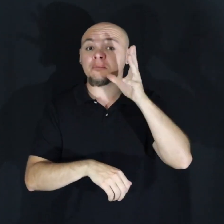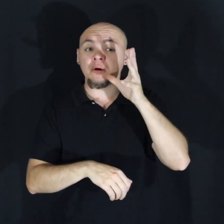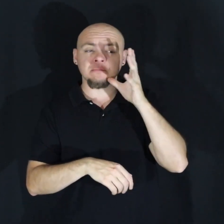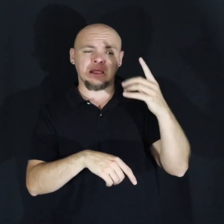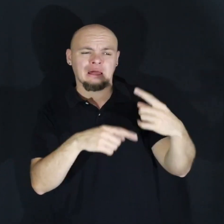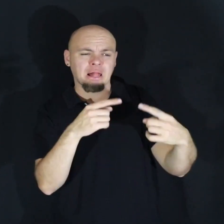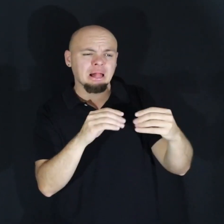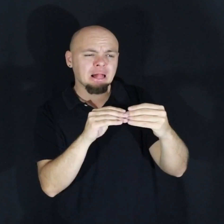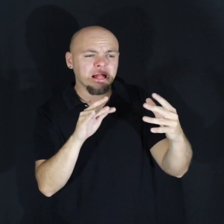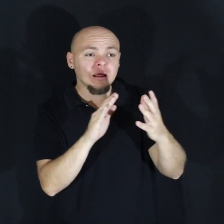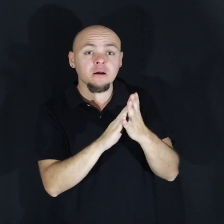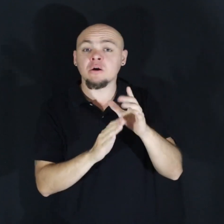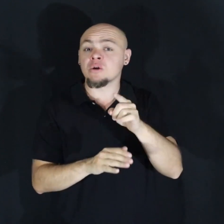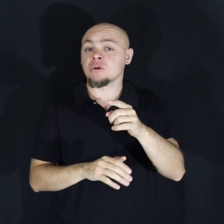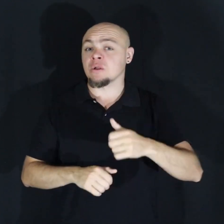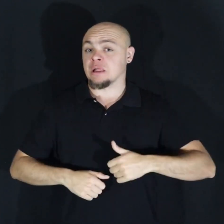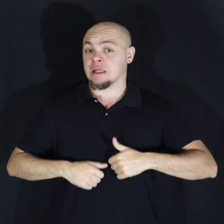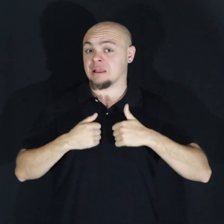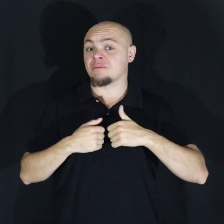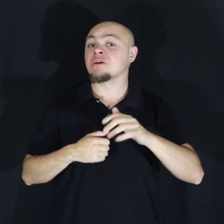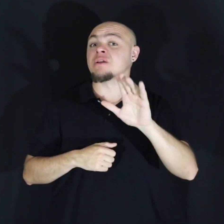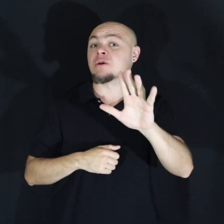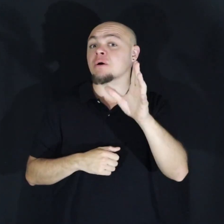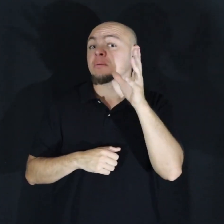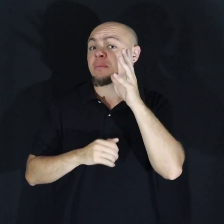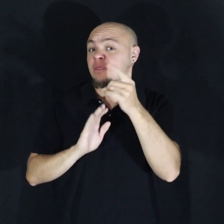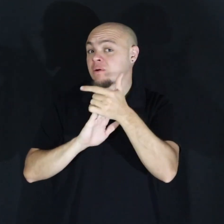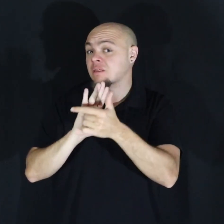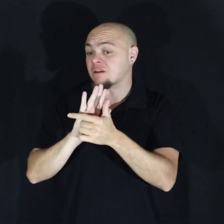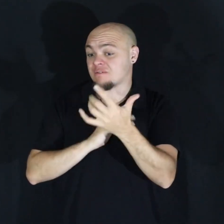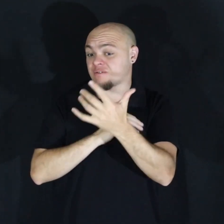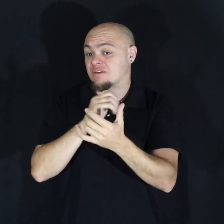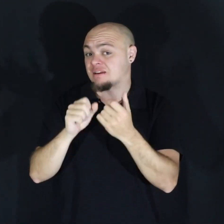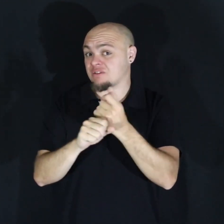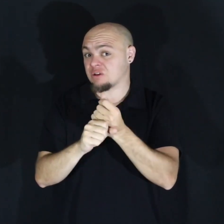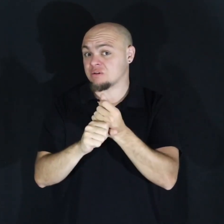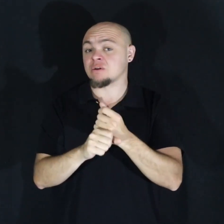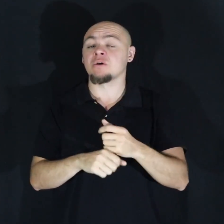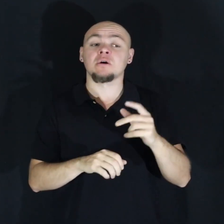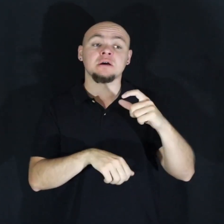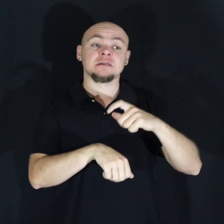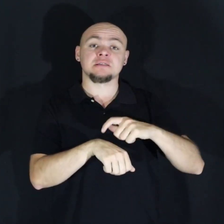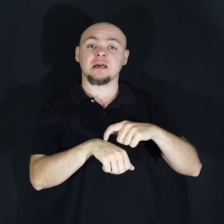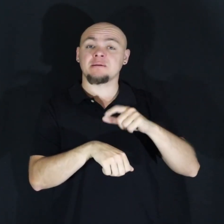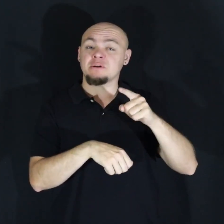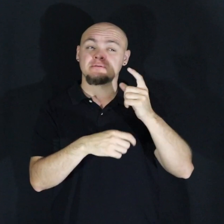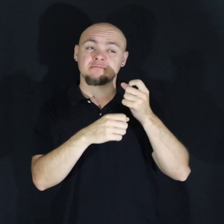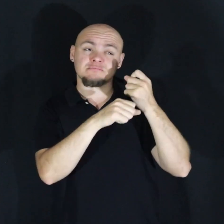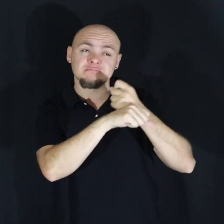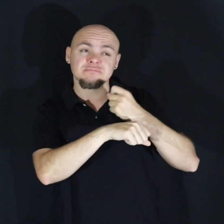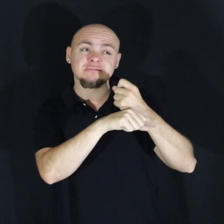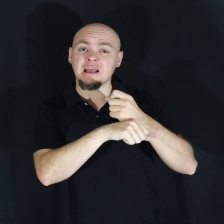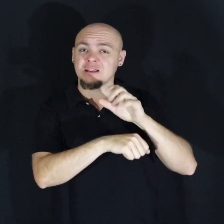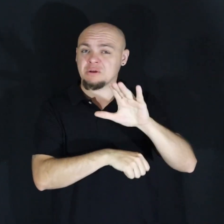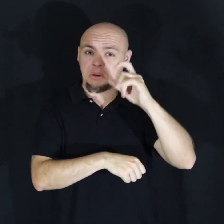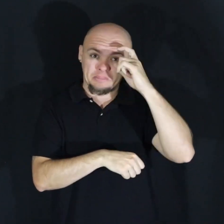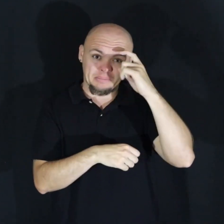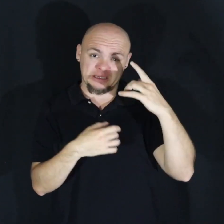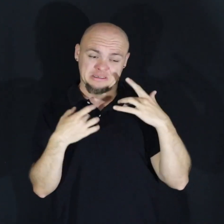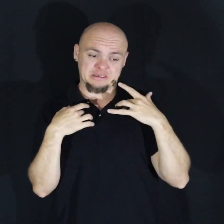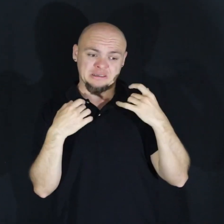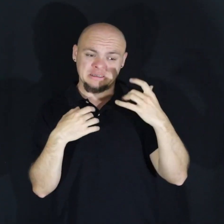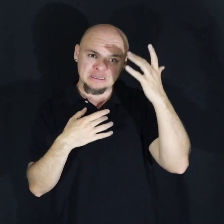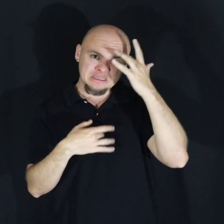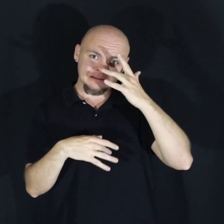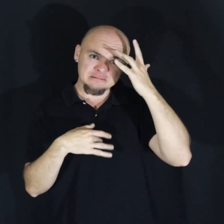or you had to live with your mother-in-law for 5 years, or a period of time where you had to battle a mental illness. These experiences give you